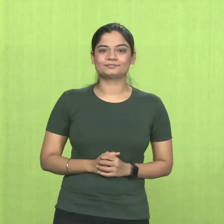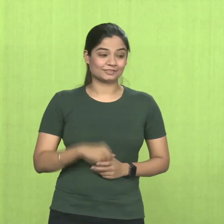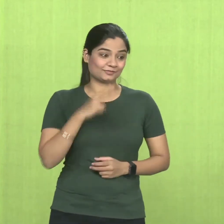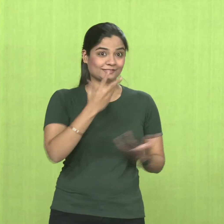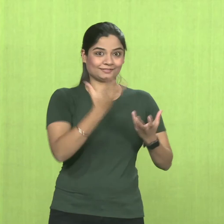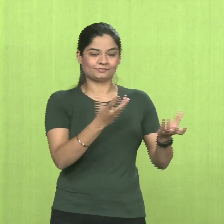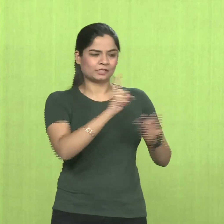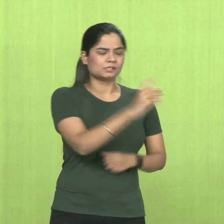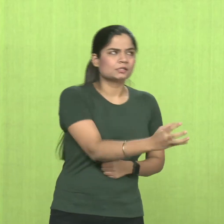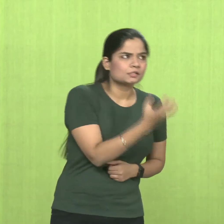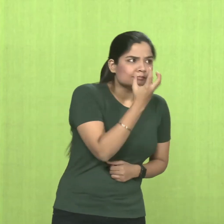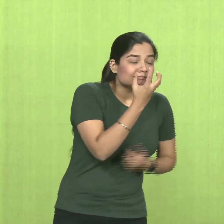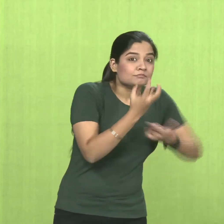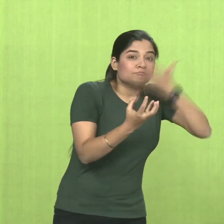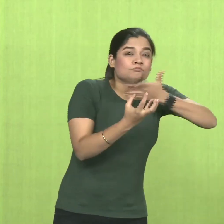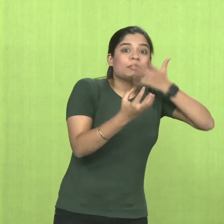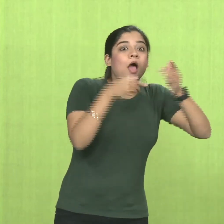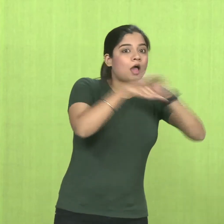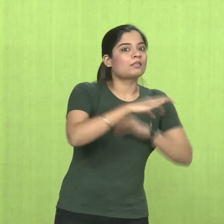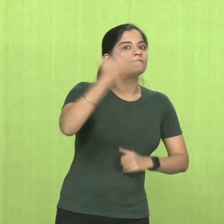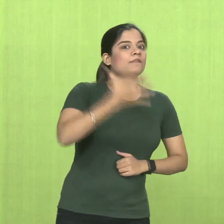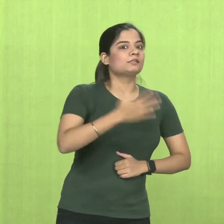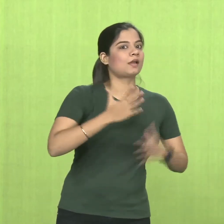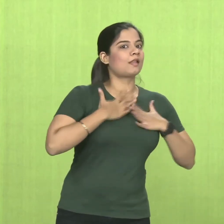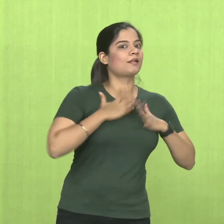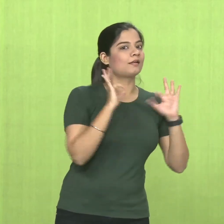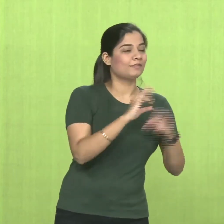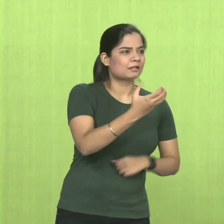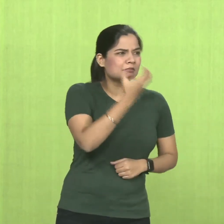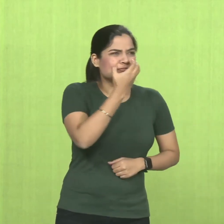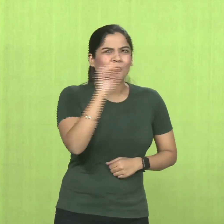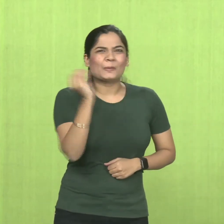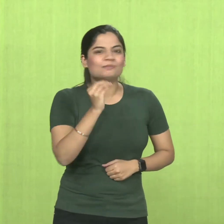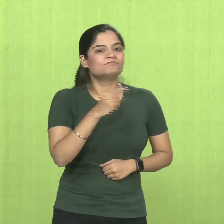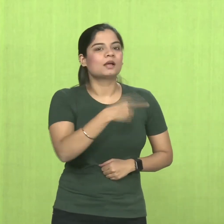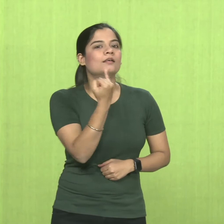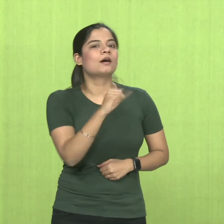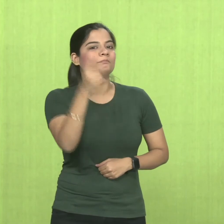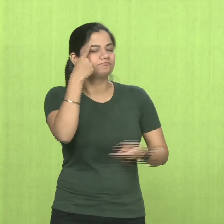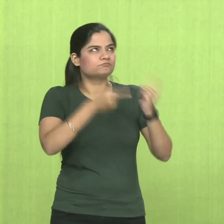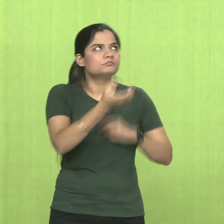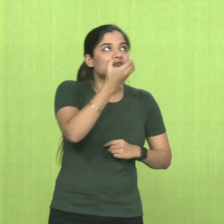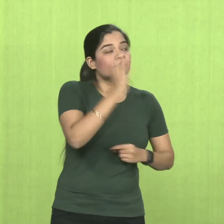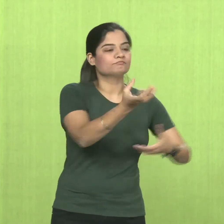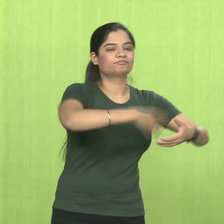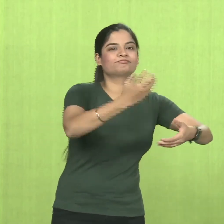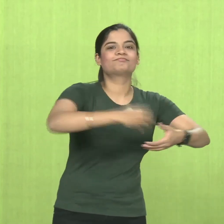Whenever you're buying the product, remember to smell the product. Remember that it's smelling fresh and it's not rotten, and then buy